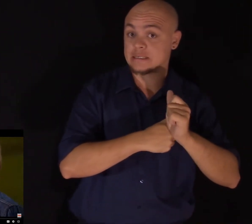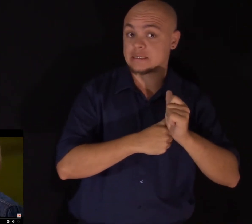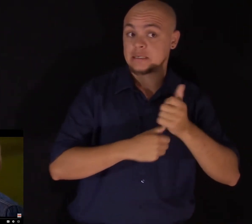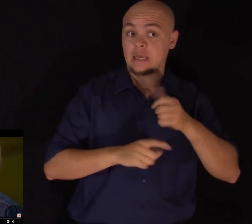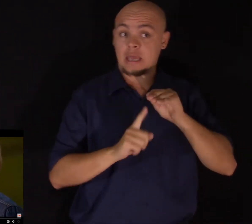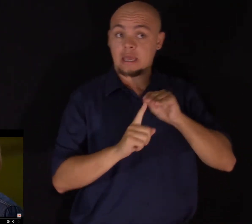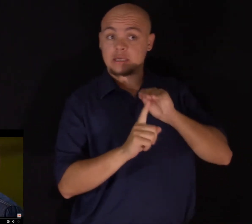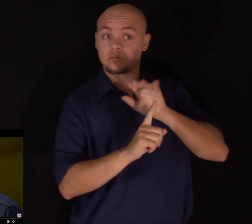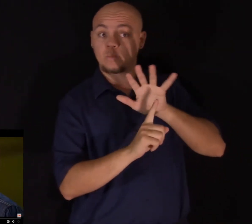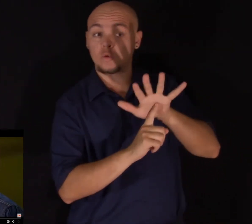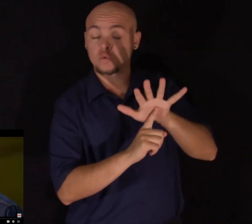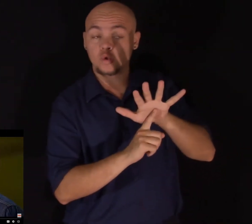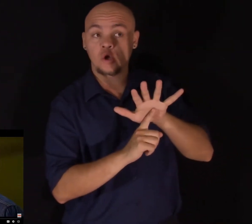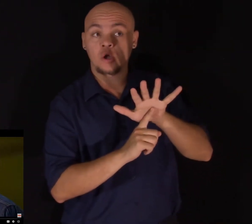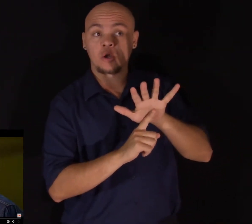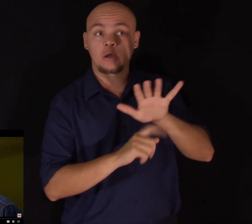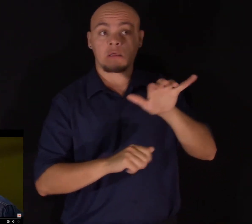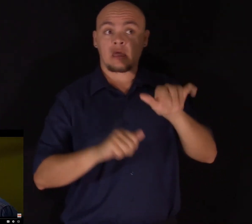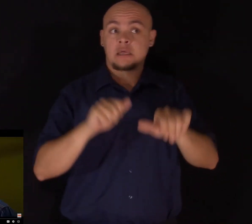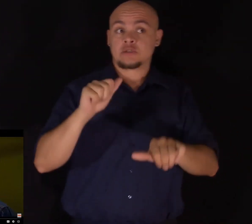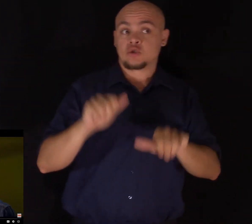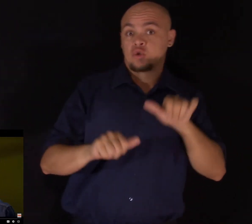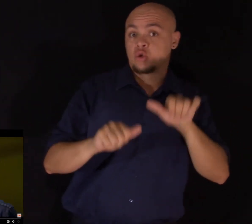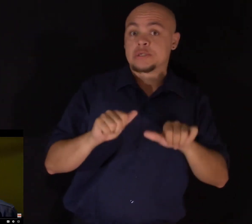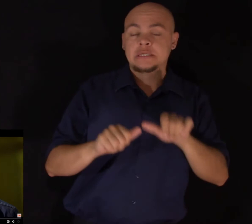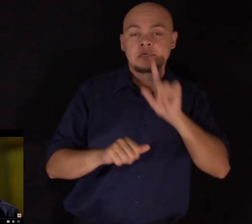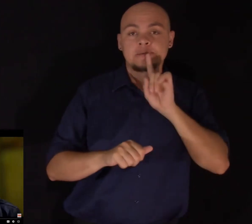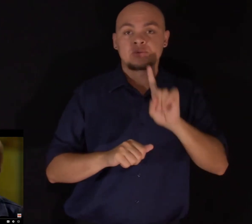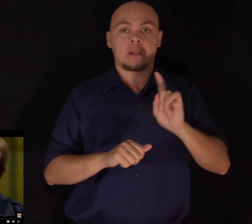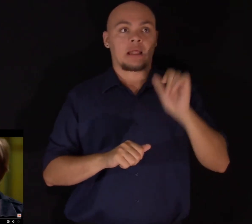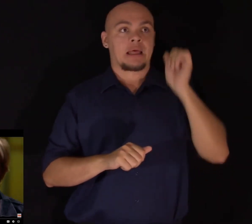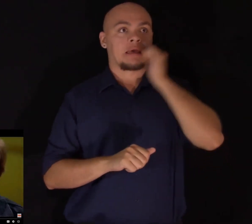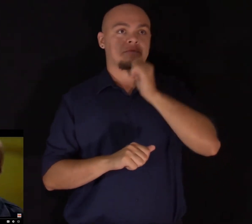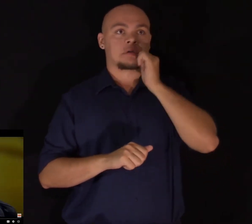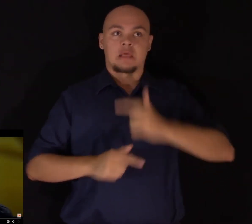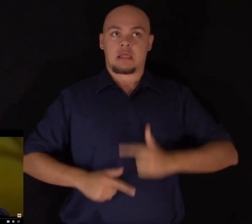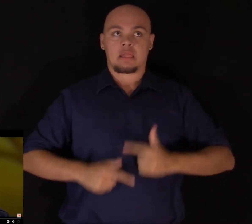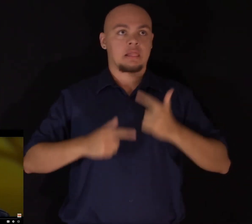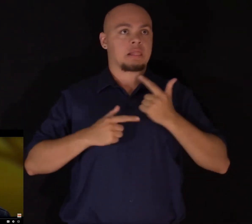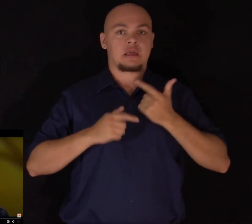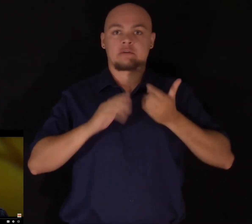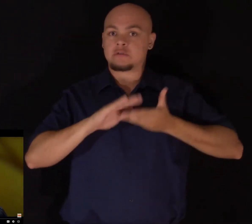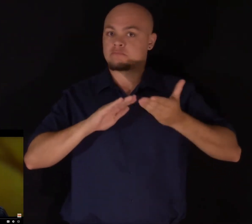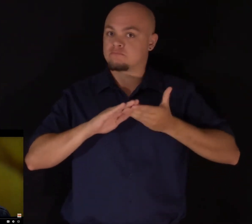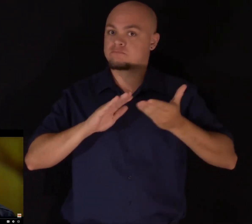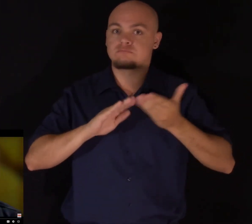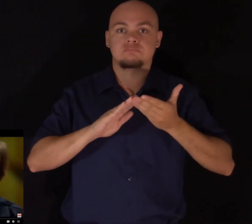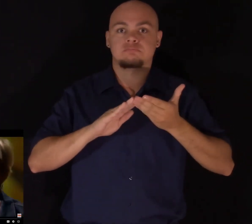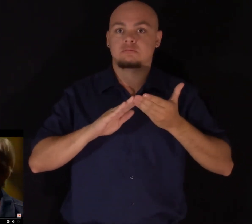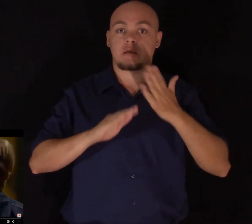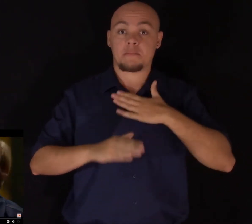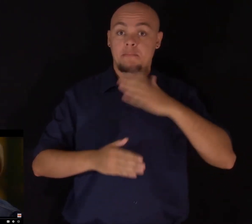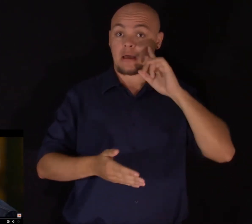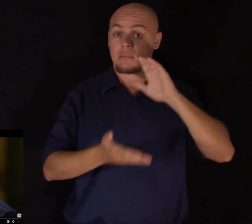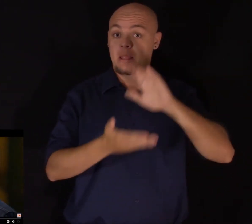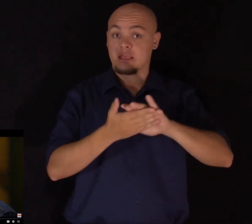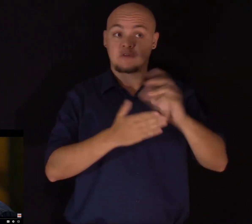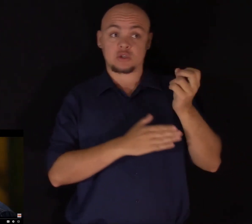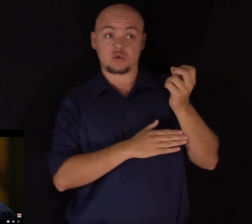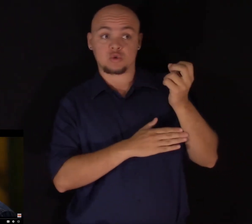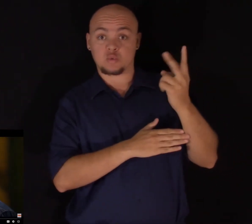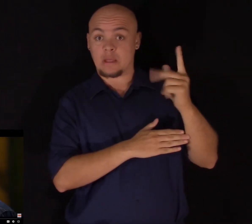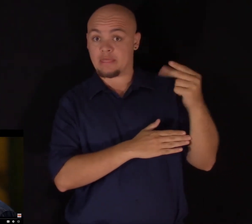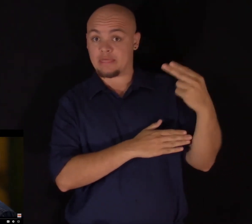exposure, uncertainty. It fuels our daily lives. And I've come to the belief, this is my 12th year doing this